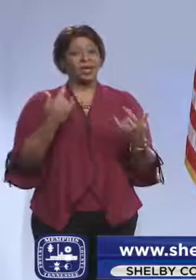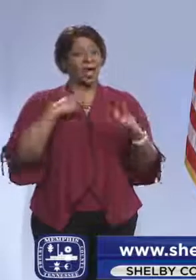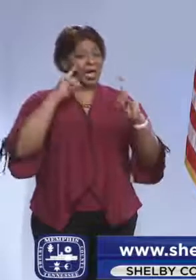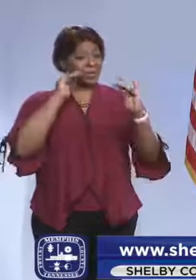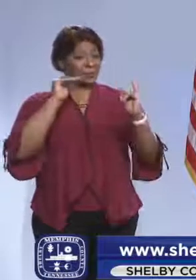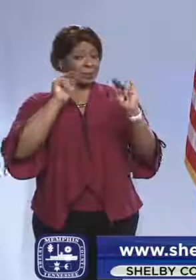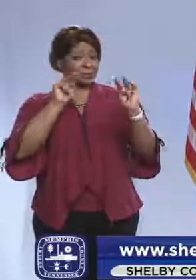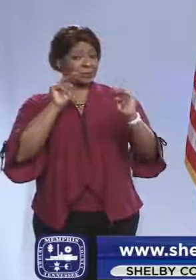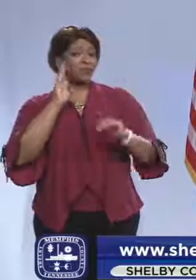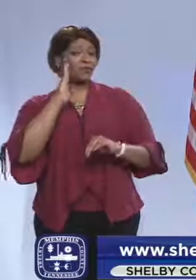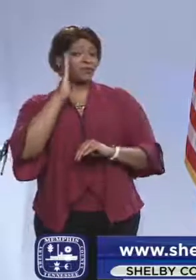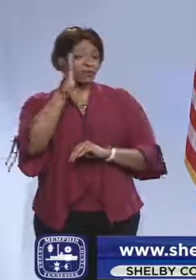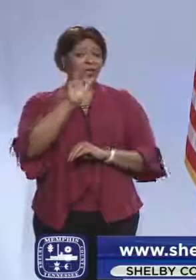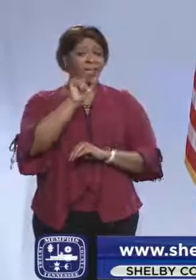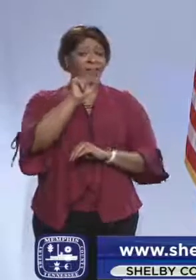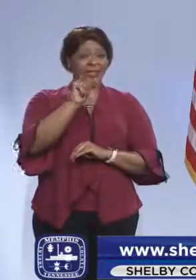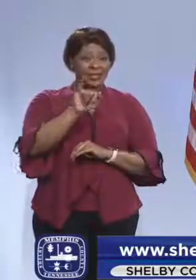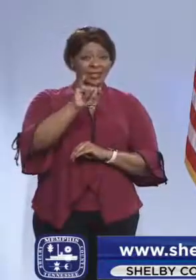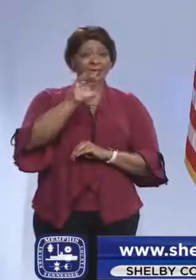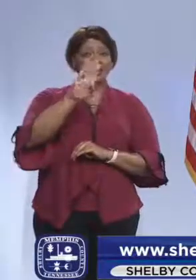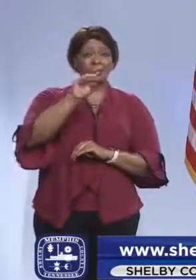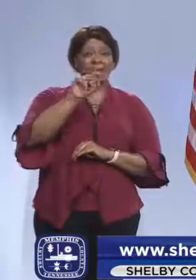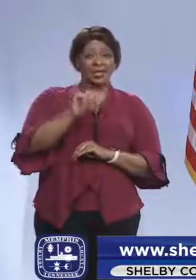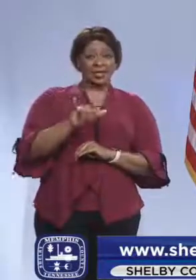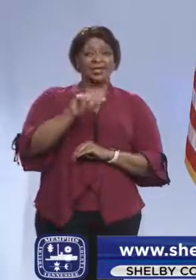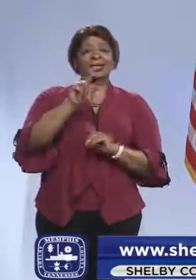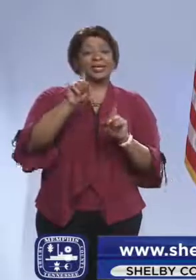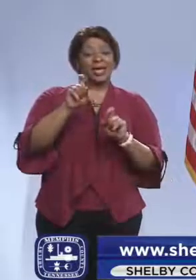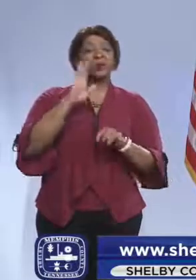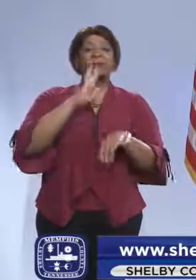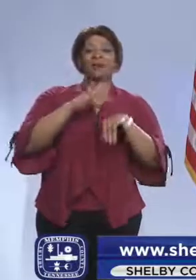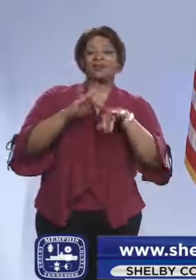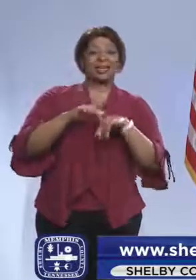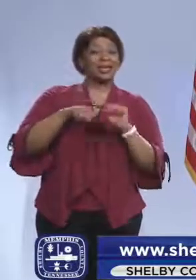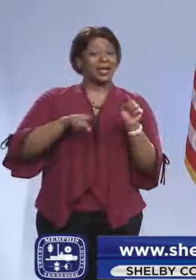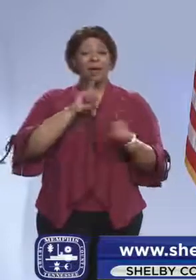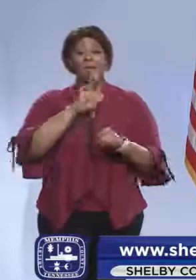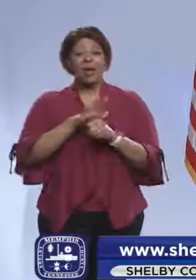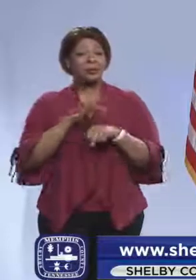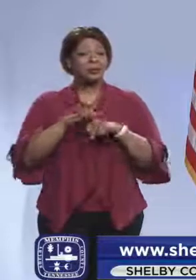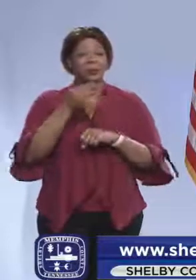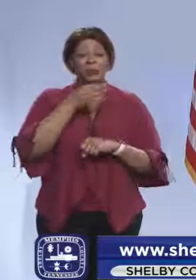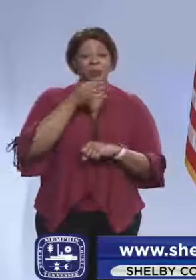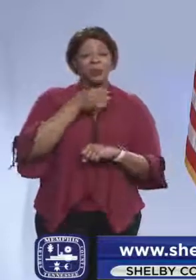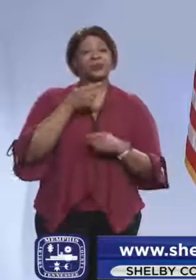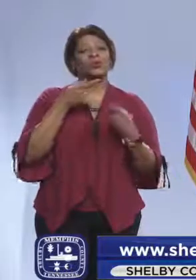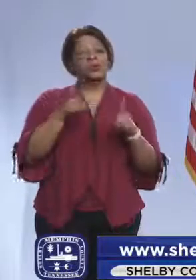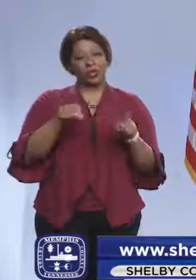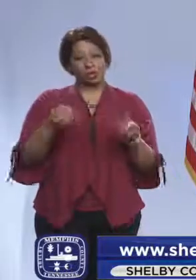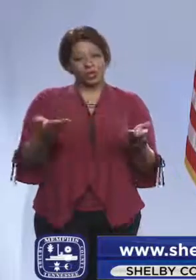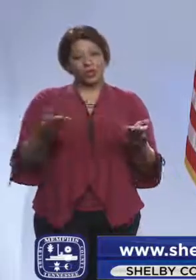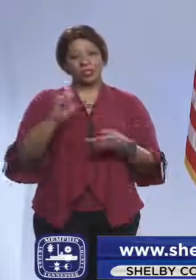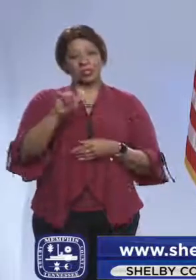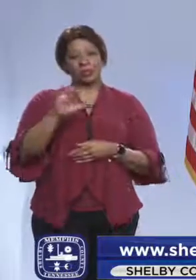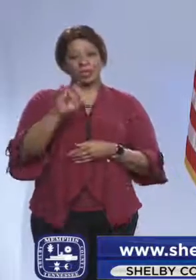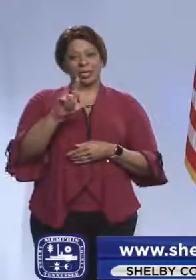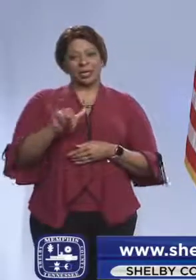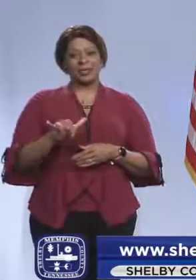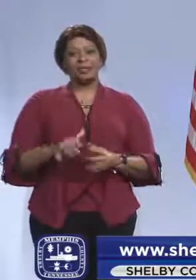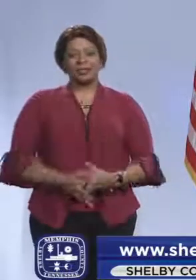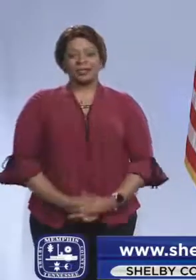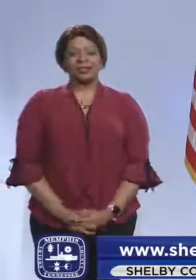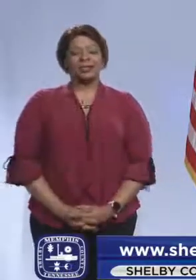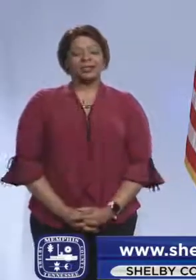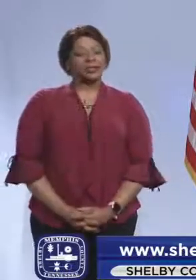in the future the antibody test would be available, I can't promise that that's going to be available anytime soon here in Shelby County.